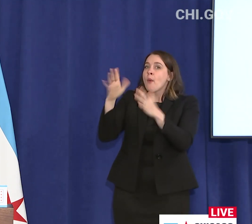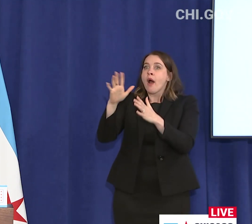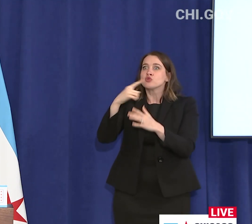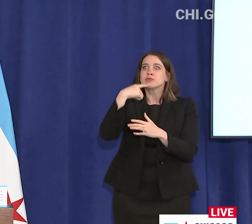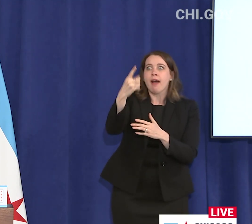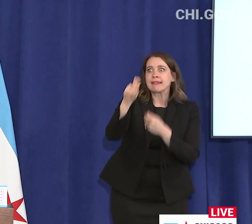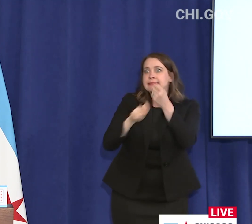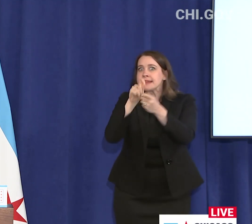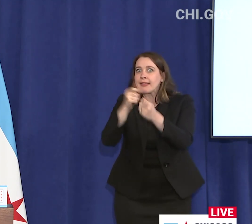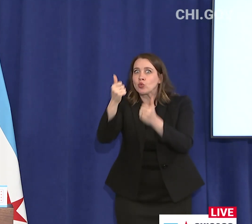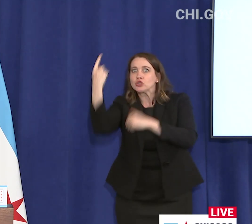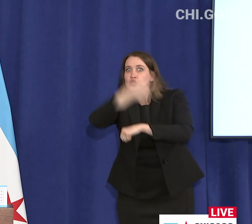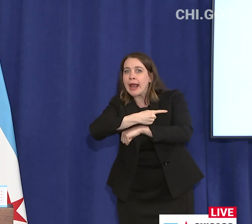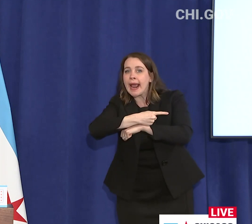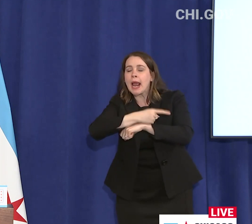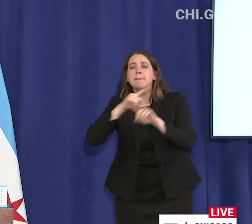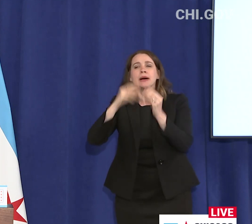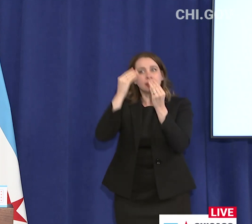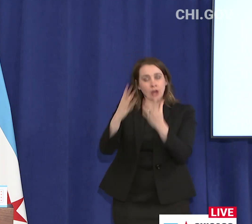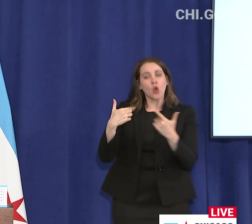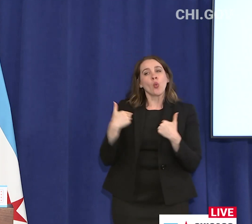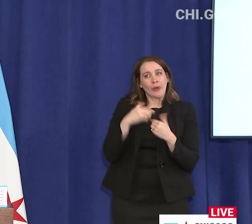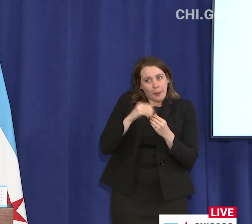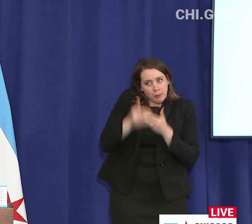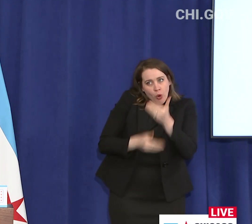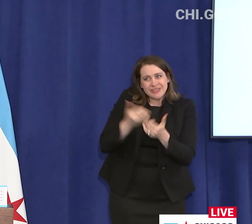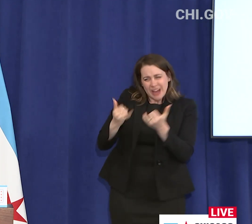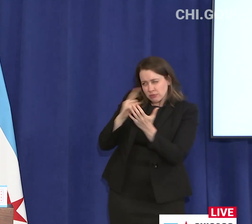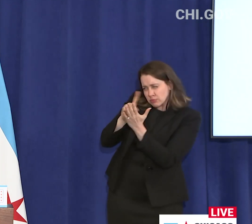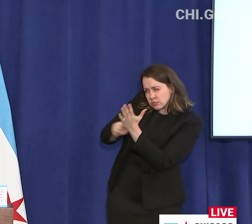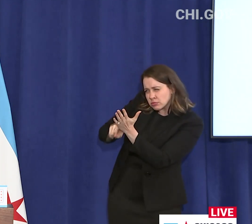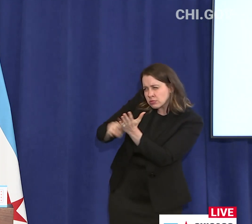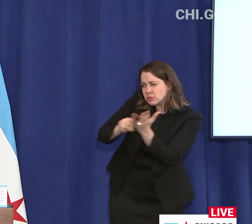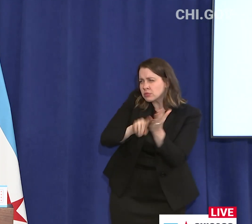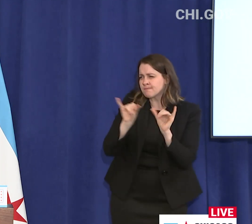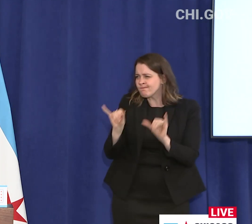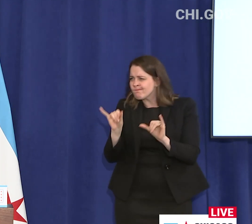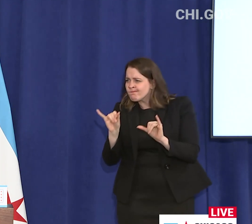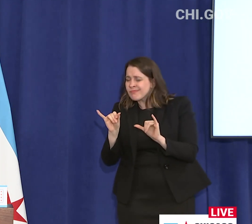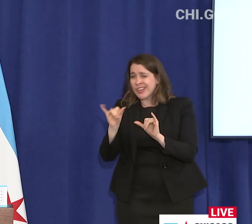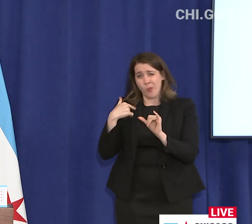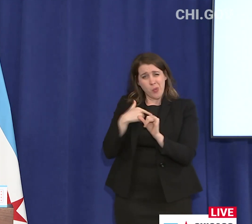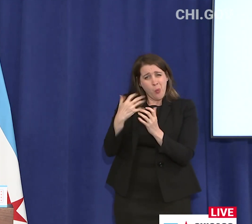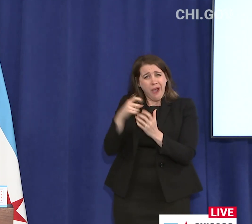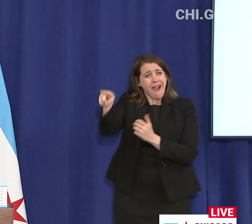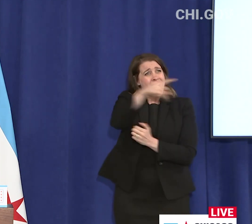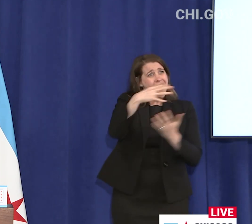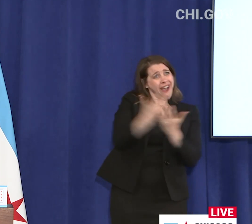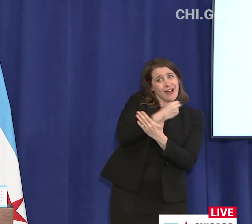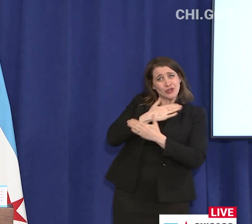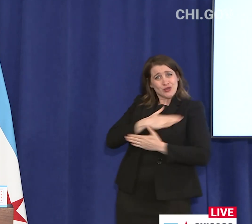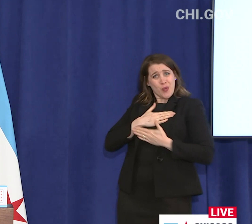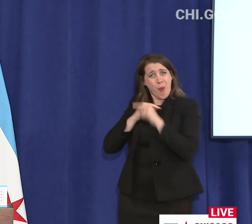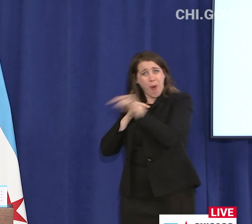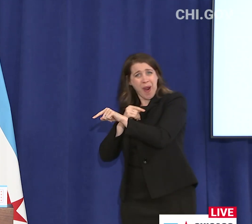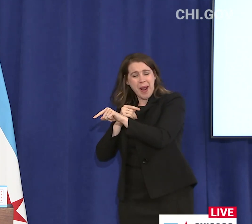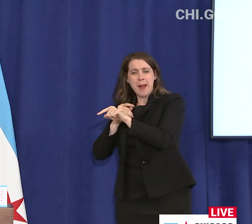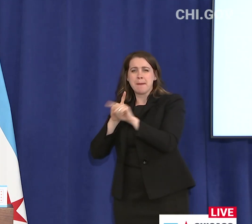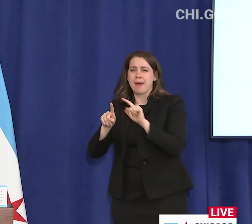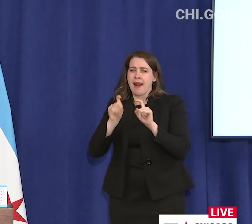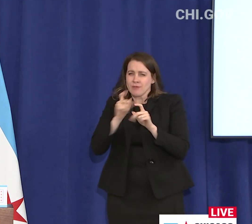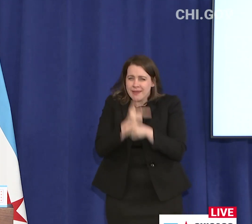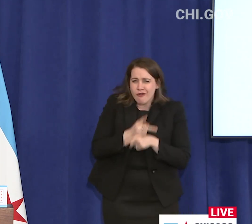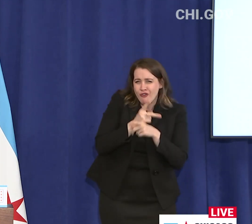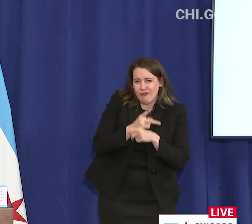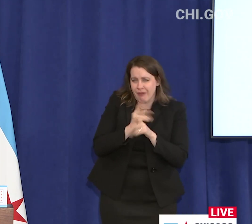are actively involved in looking at ways in which we can bring this important resource back online and do it quickly. One